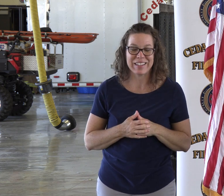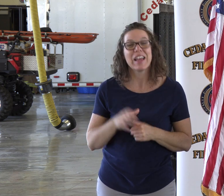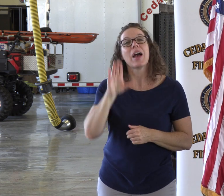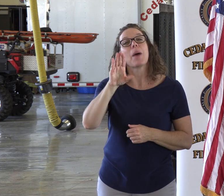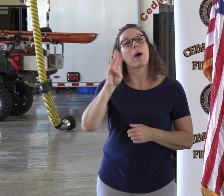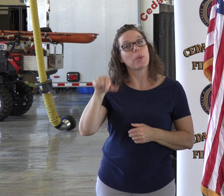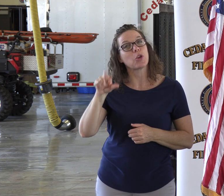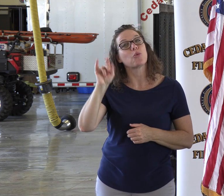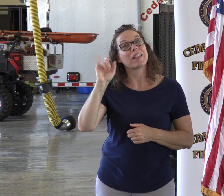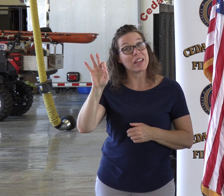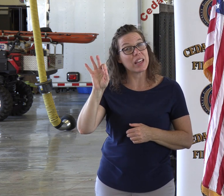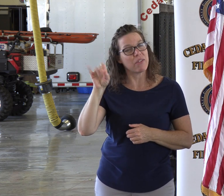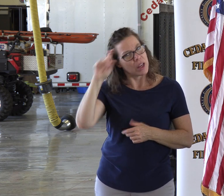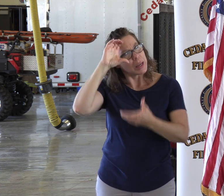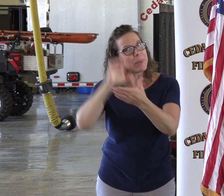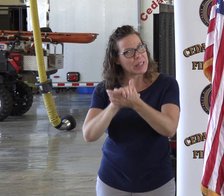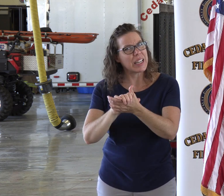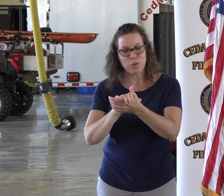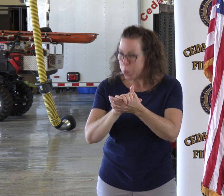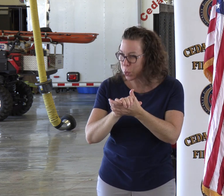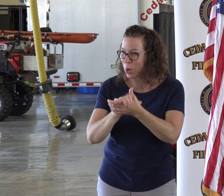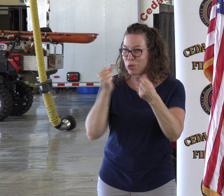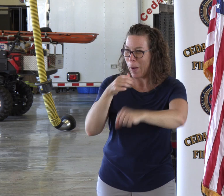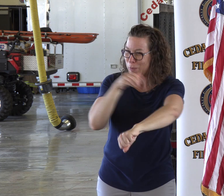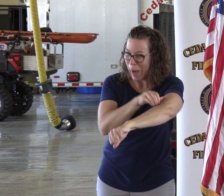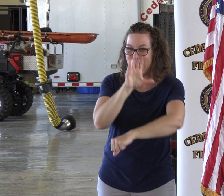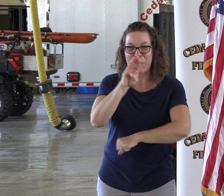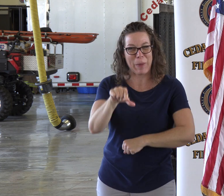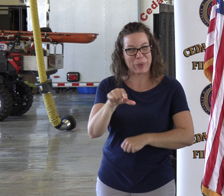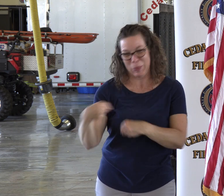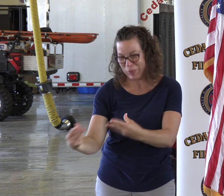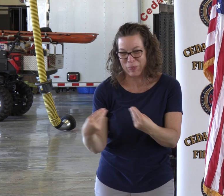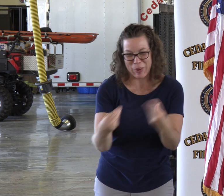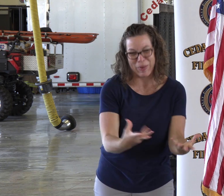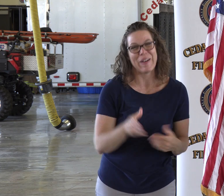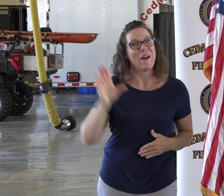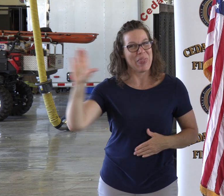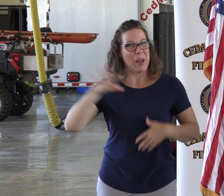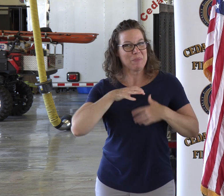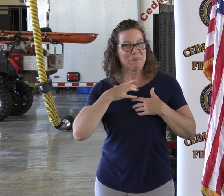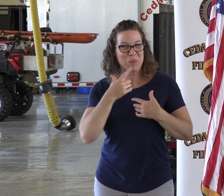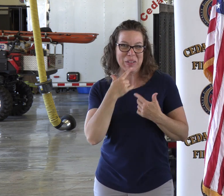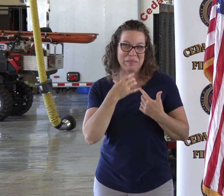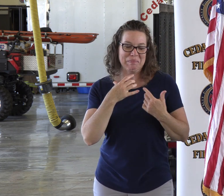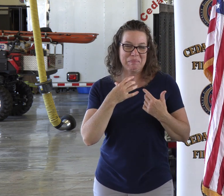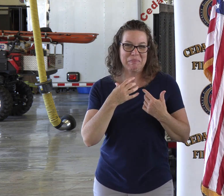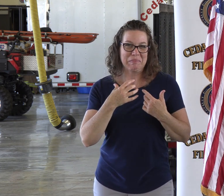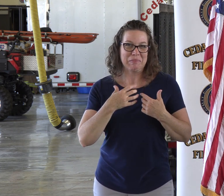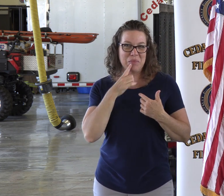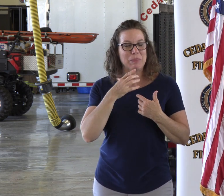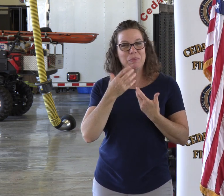Relief believes in the power of barbecue, and that's something that they talk a lot about. But these meals are being